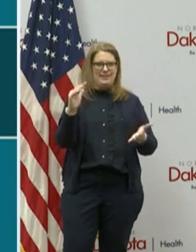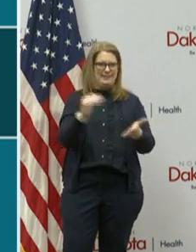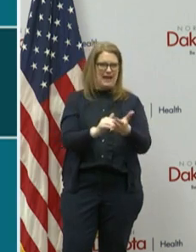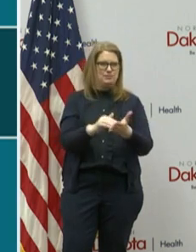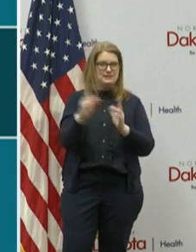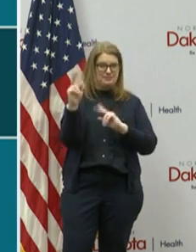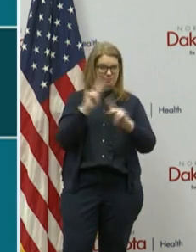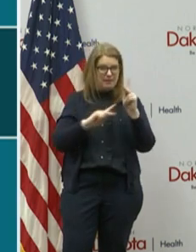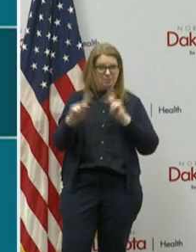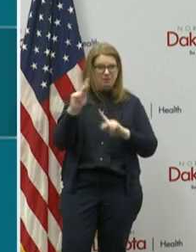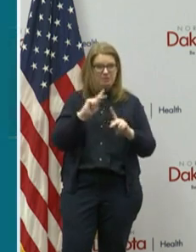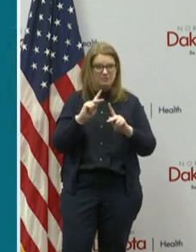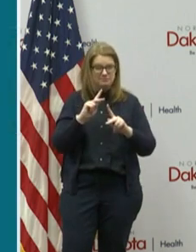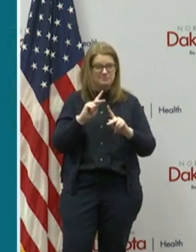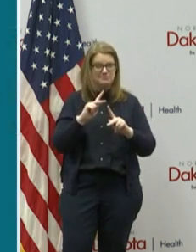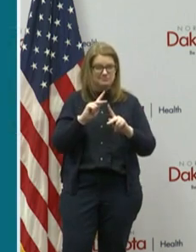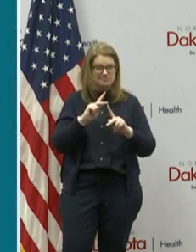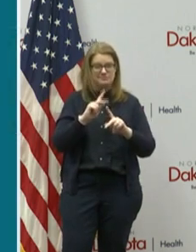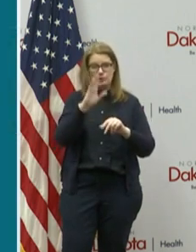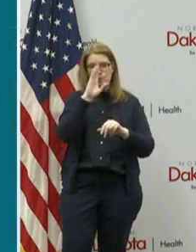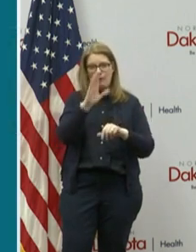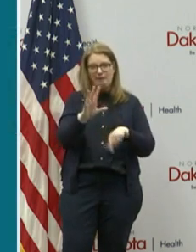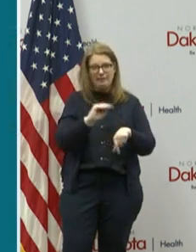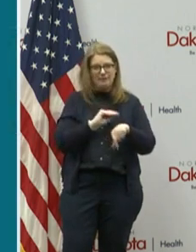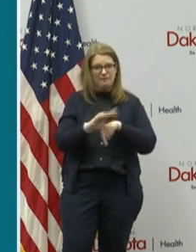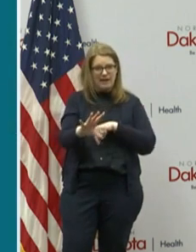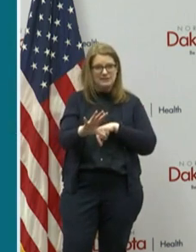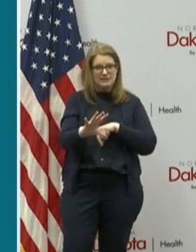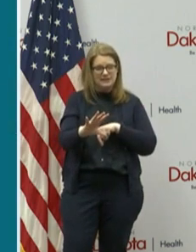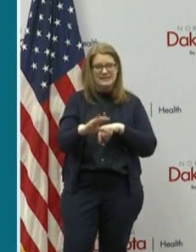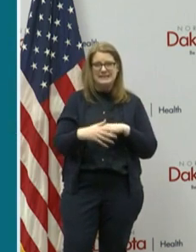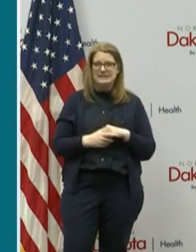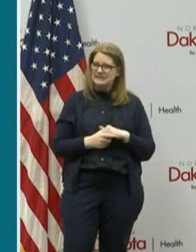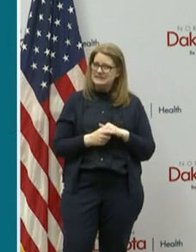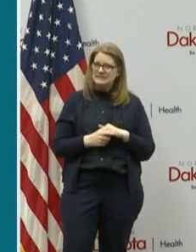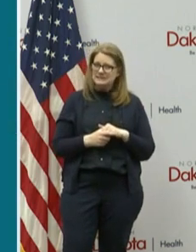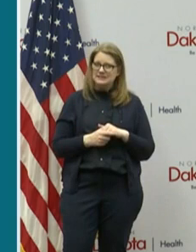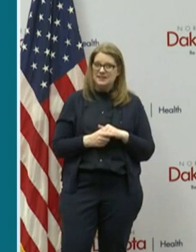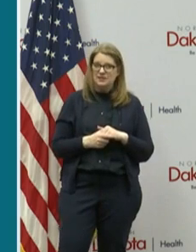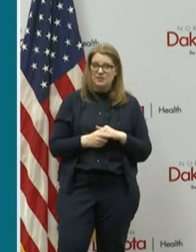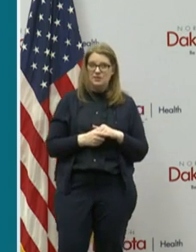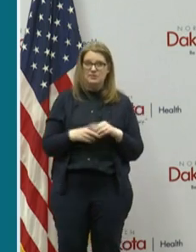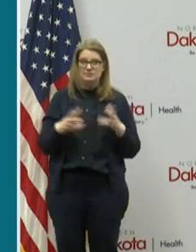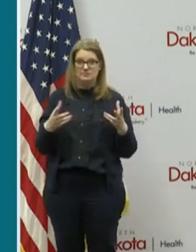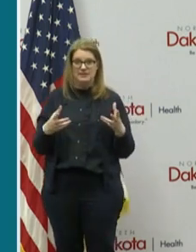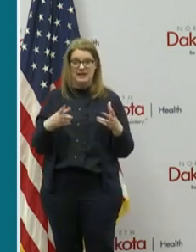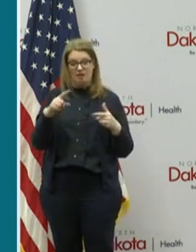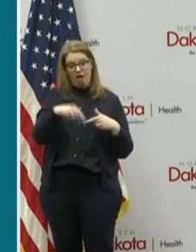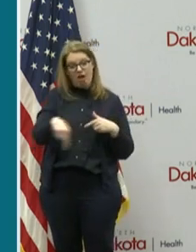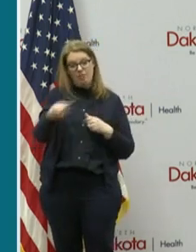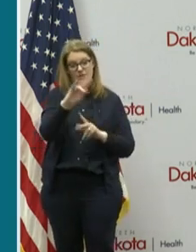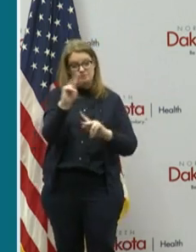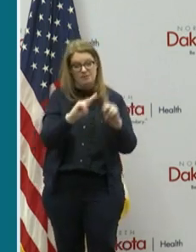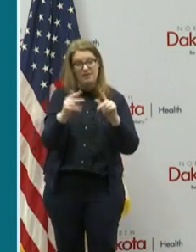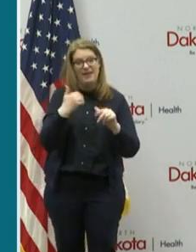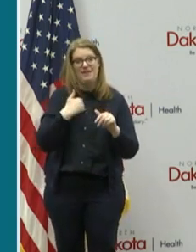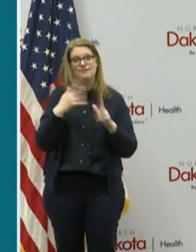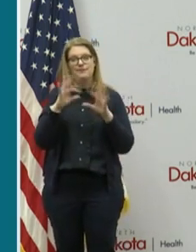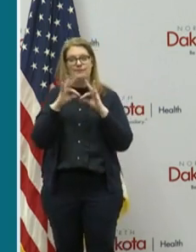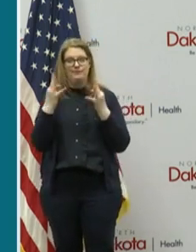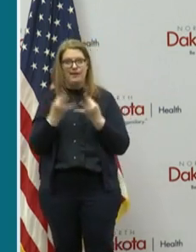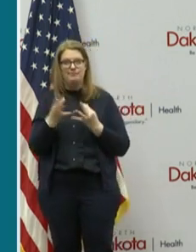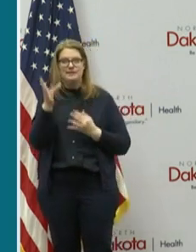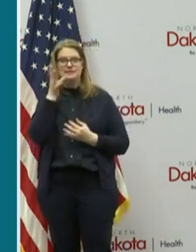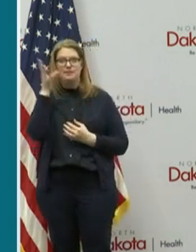135,000 people that would be affected directly every day, and that doesn't count family members and parents, because parents of